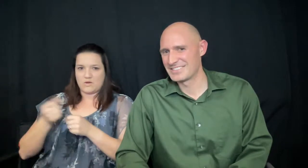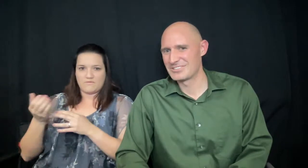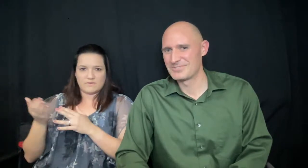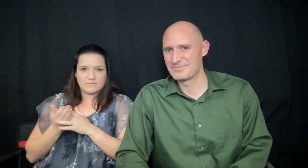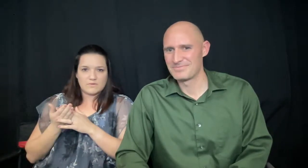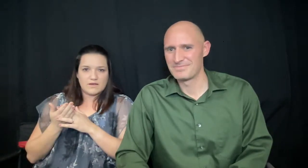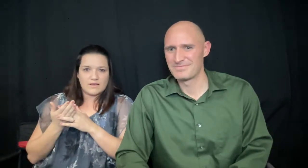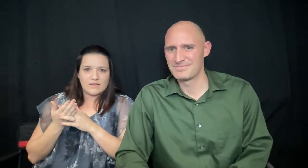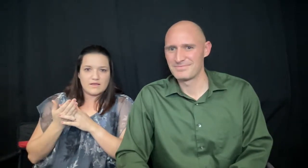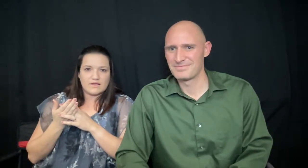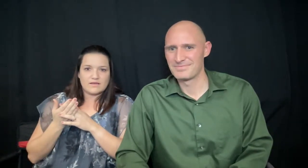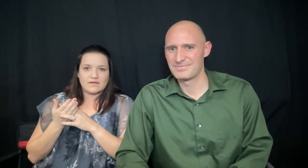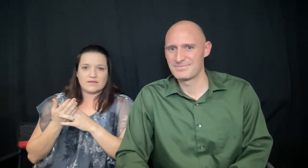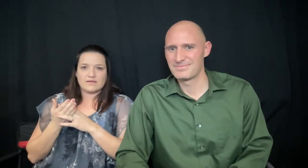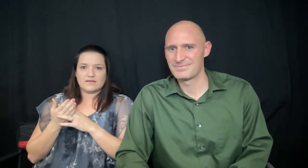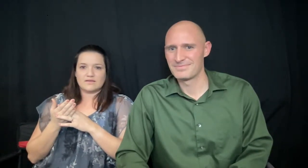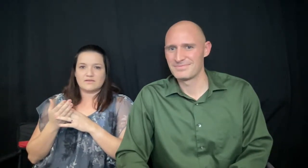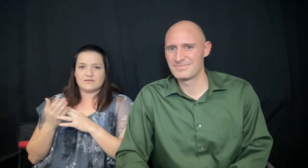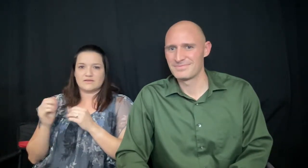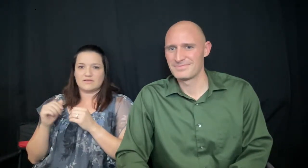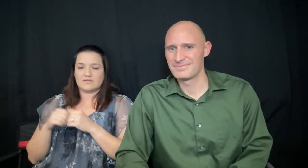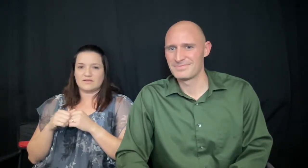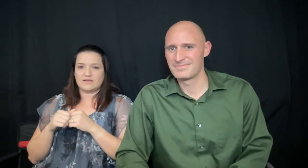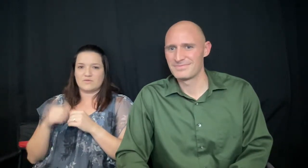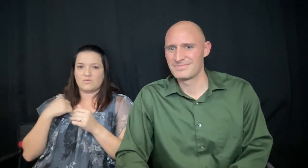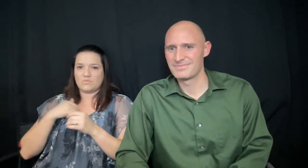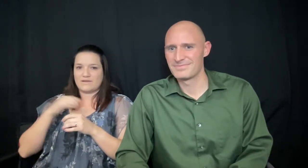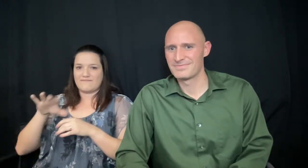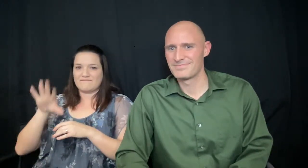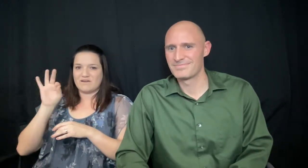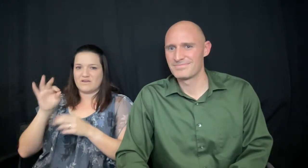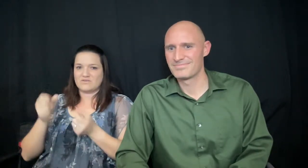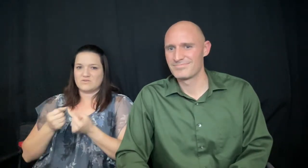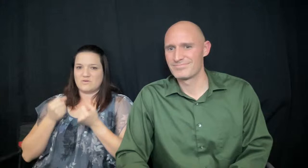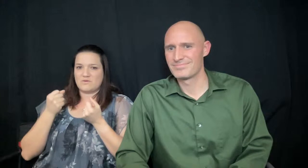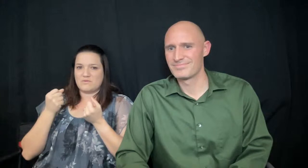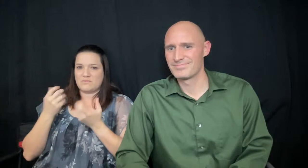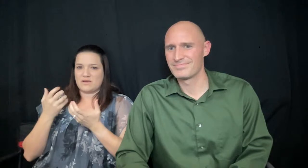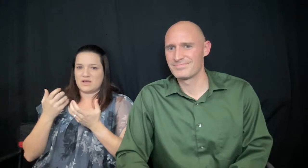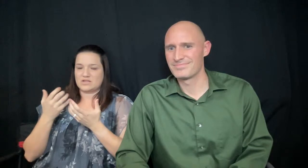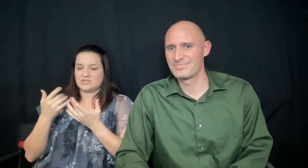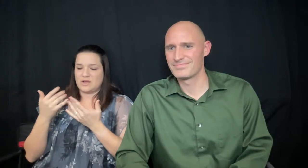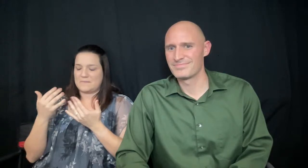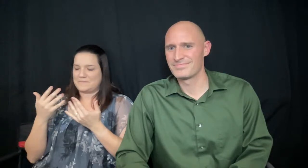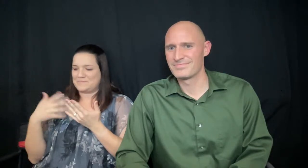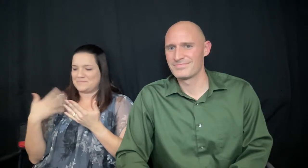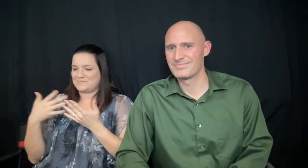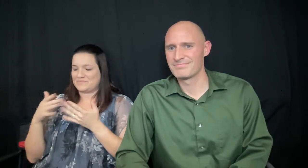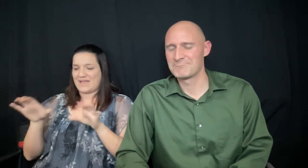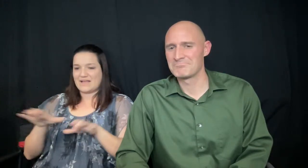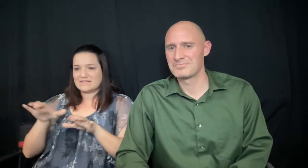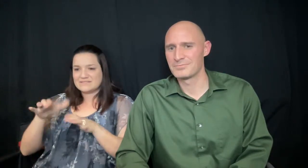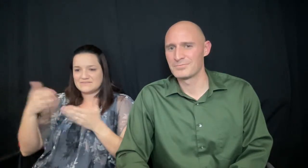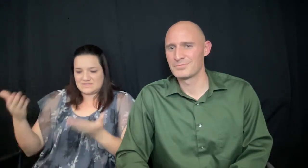and I went to a coffee break, so we find so many activities out here